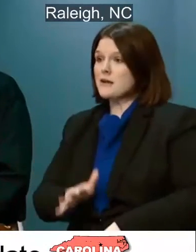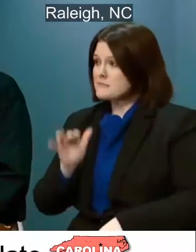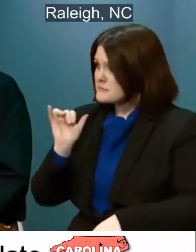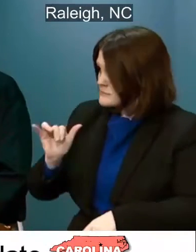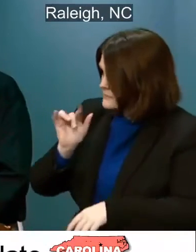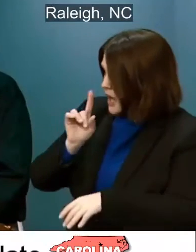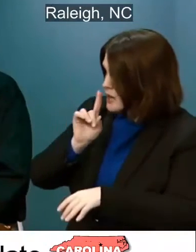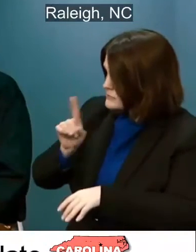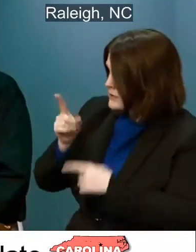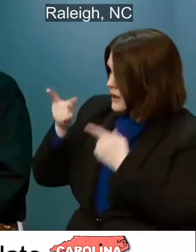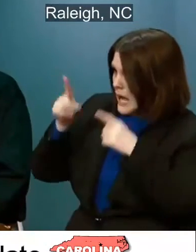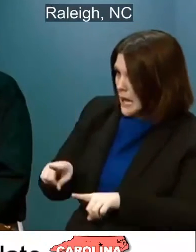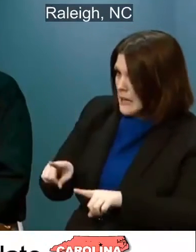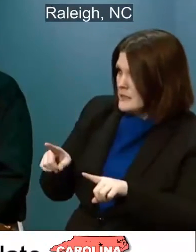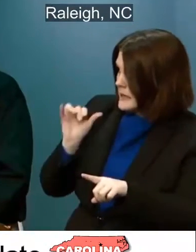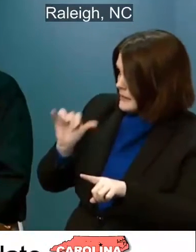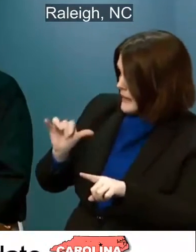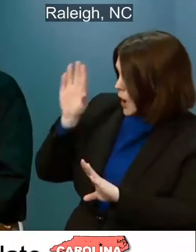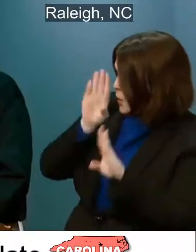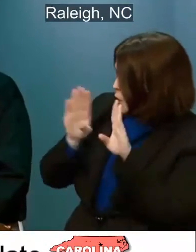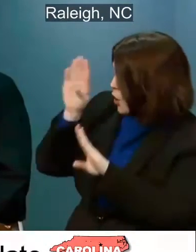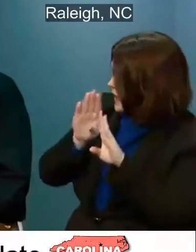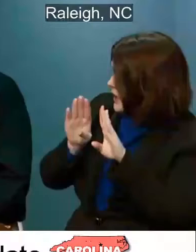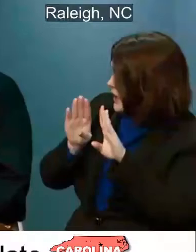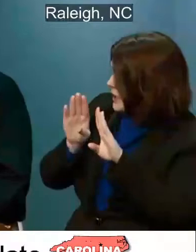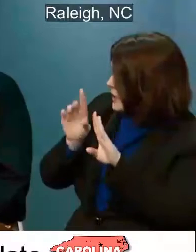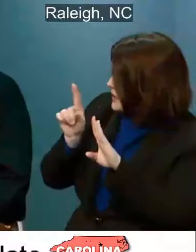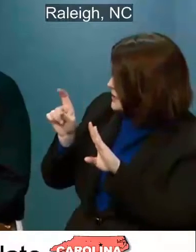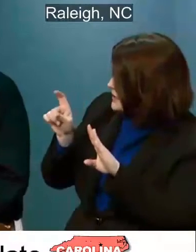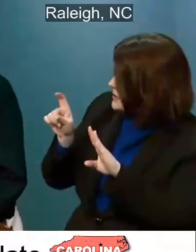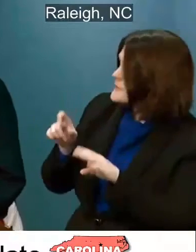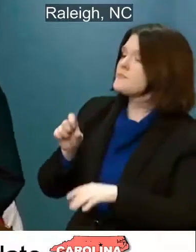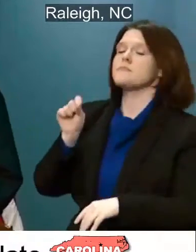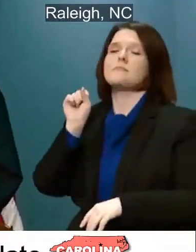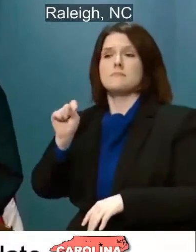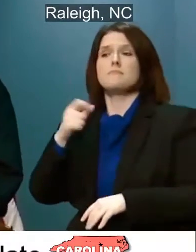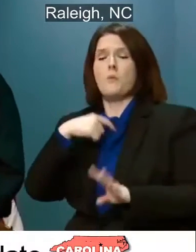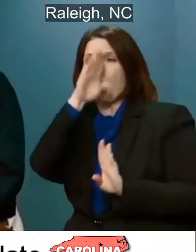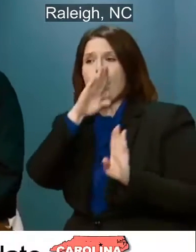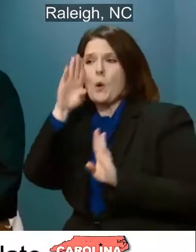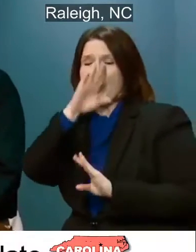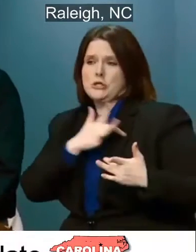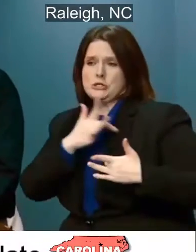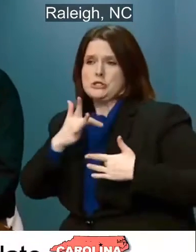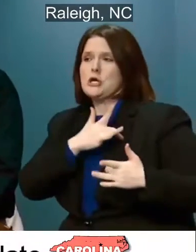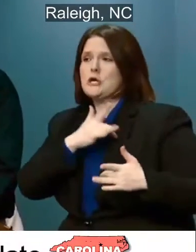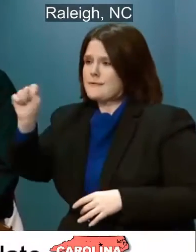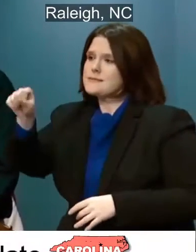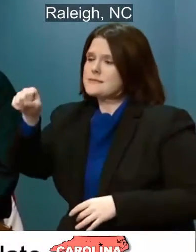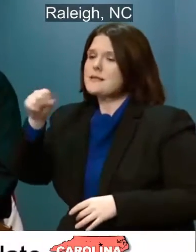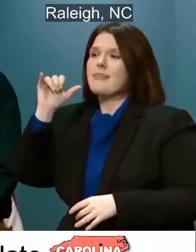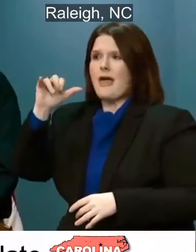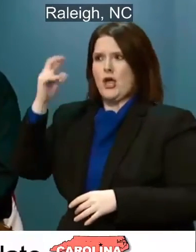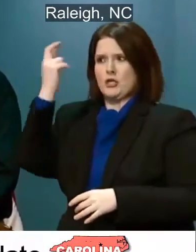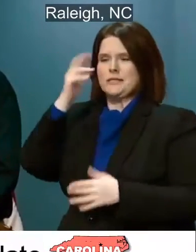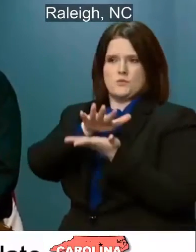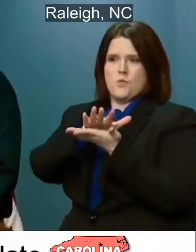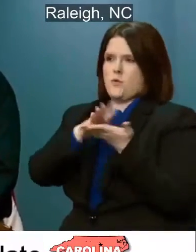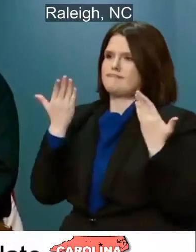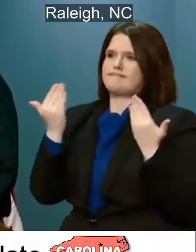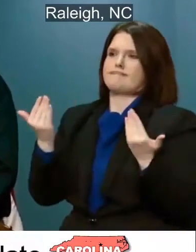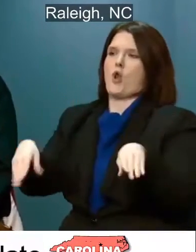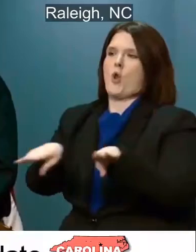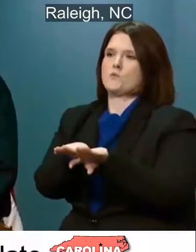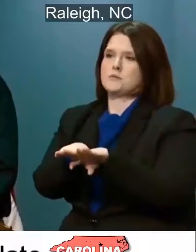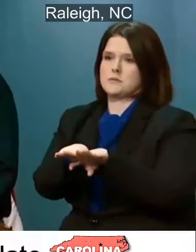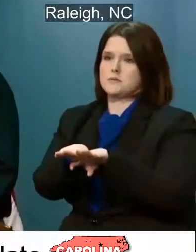actually, in this particular case, concern you? It does concern me, and that's one of the reasons why schools went ahead and closed, and we